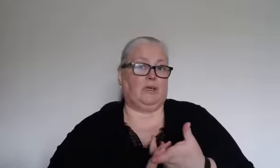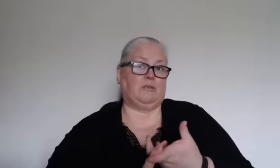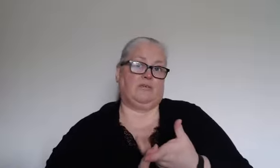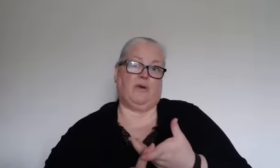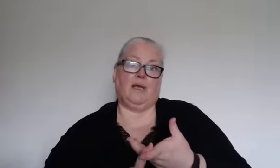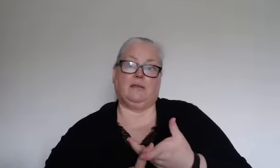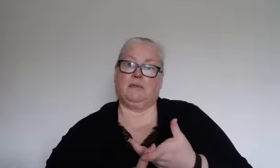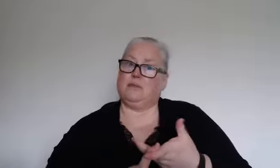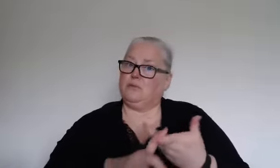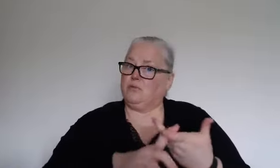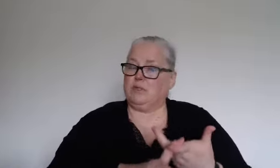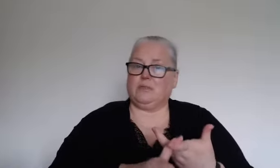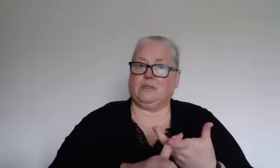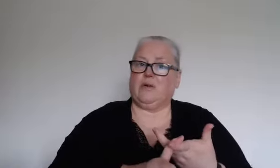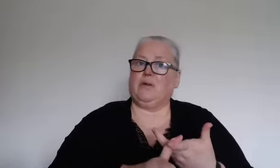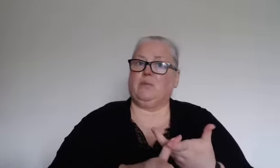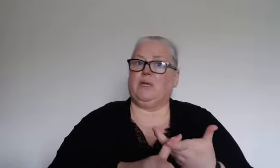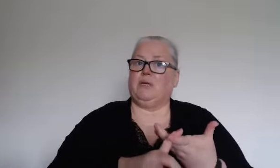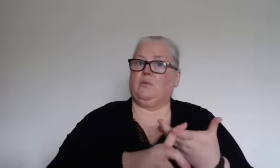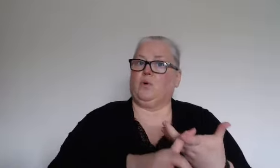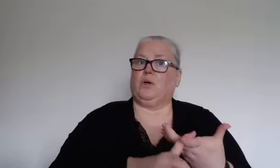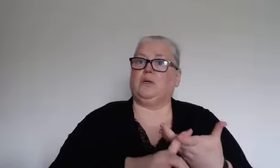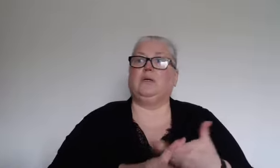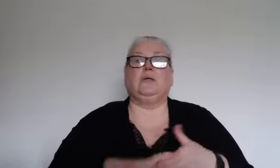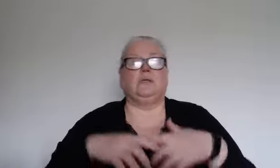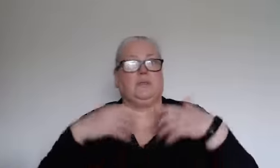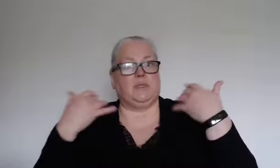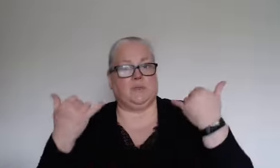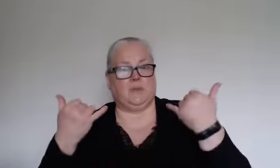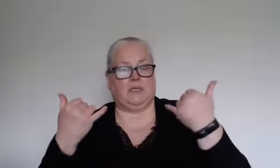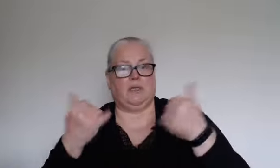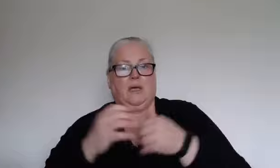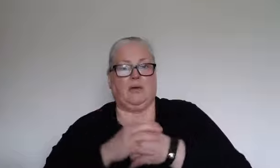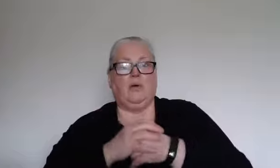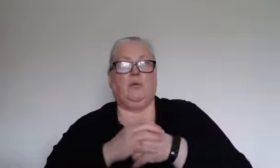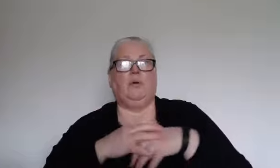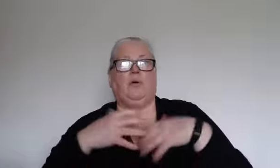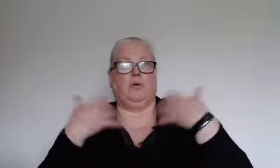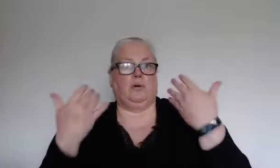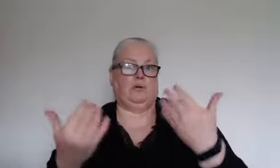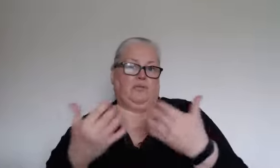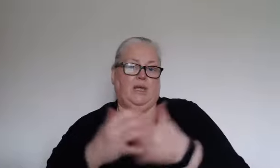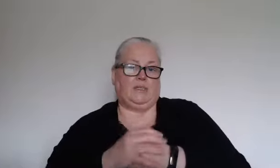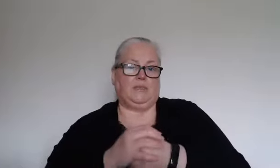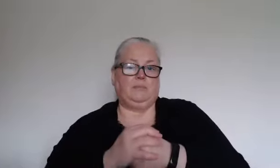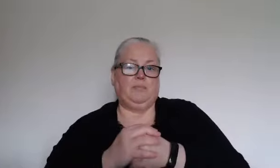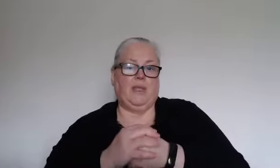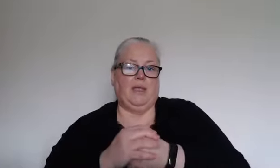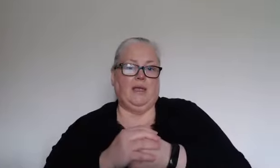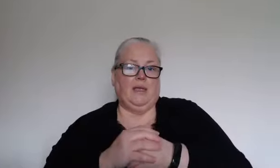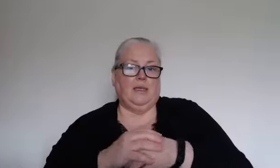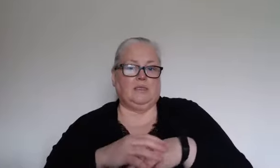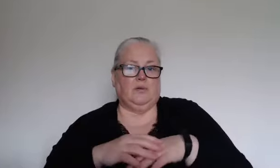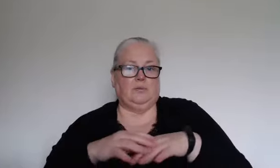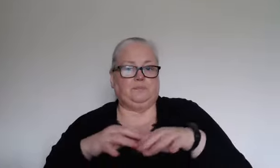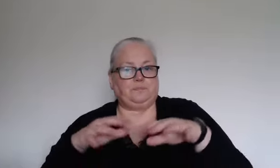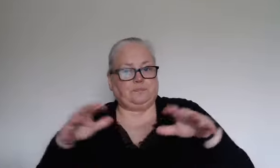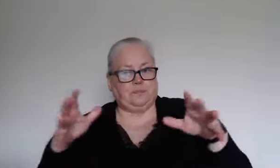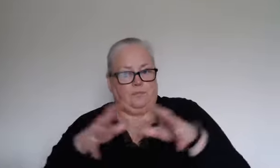to friends. Doesn't necessarily mean in work, could be somebody at home or a friend. So when